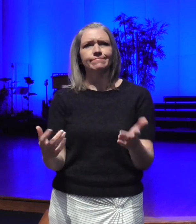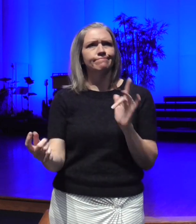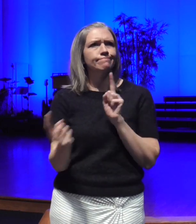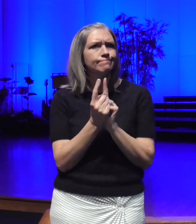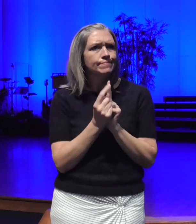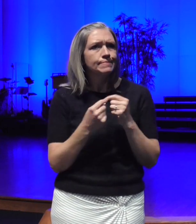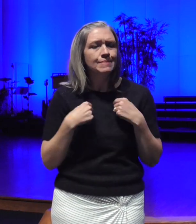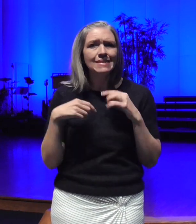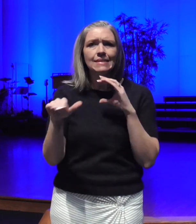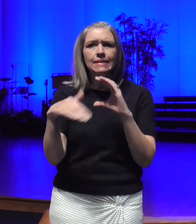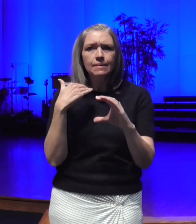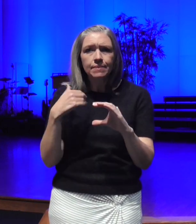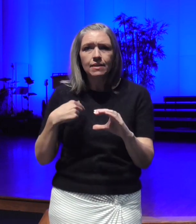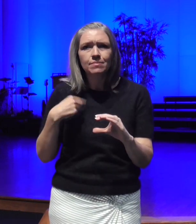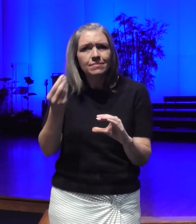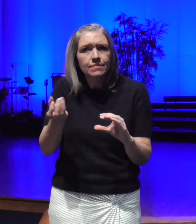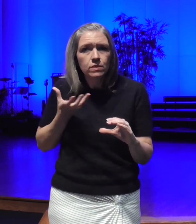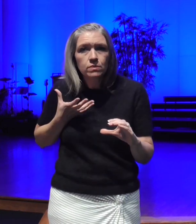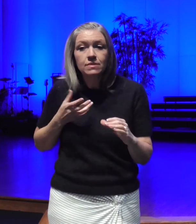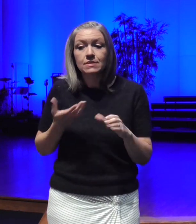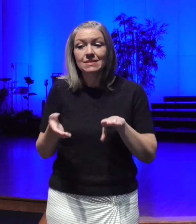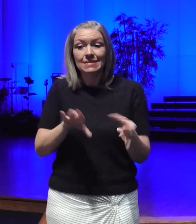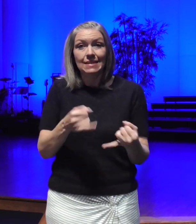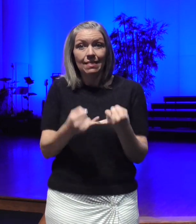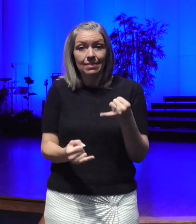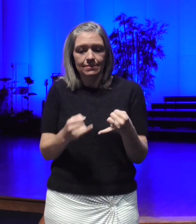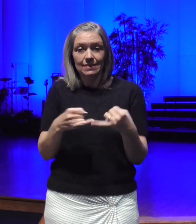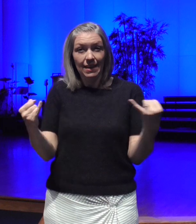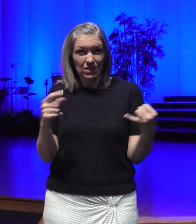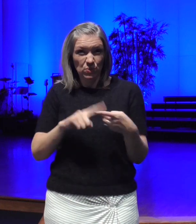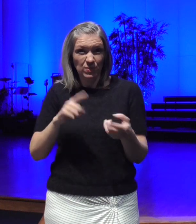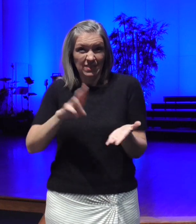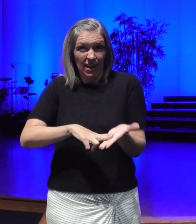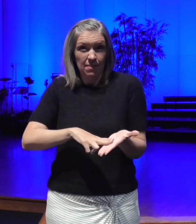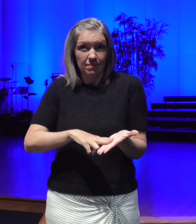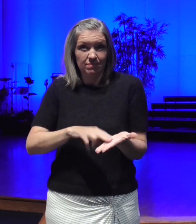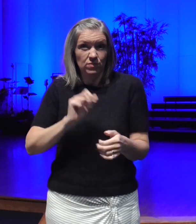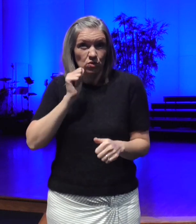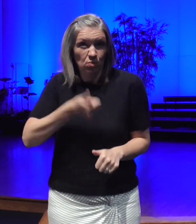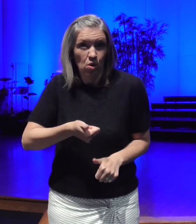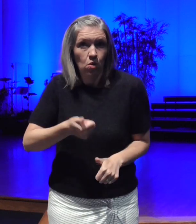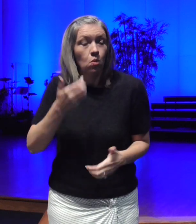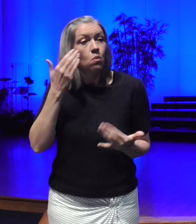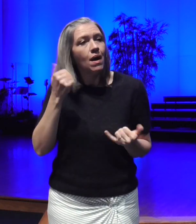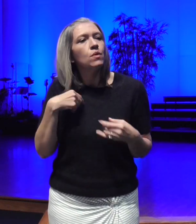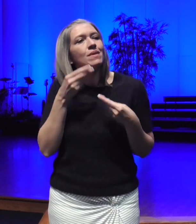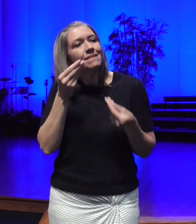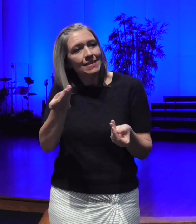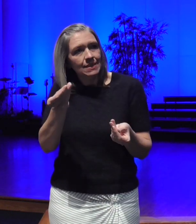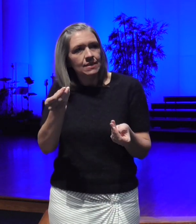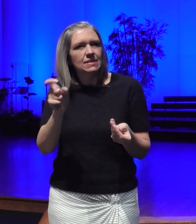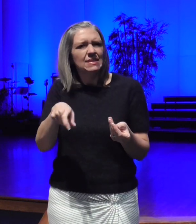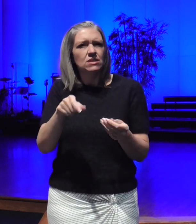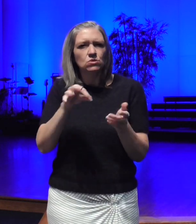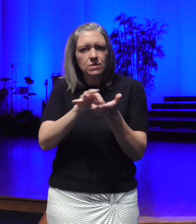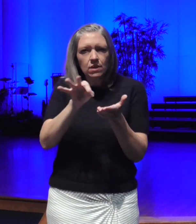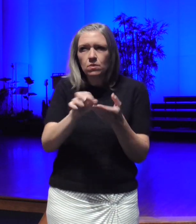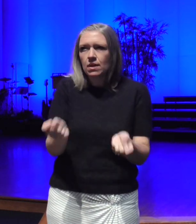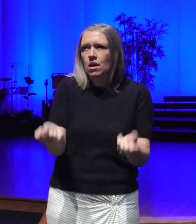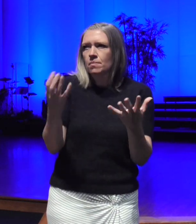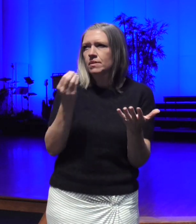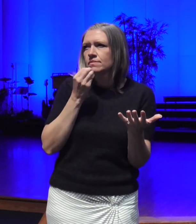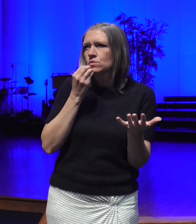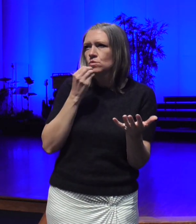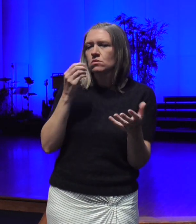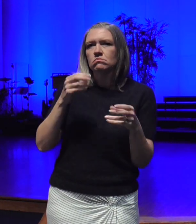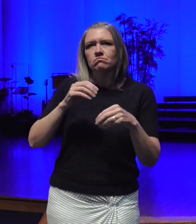to me or email me. The deadline to sign up is tomorrow because we feed you, and so we need to know how many people we've got so we can get enough food on the table